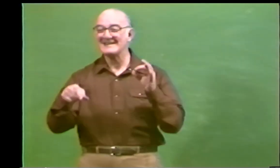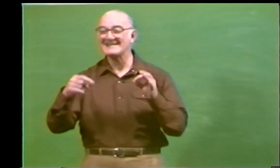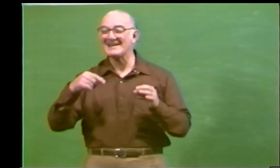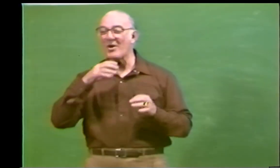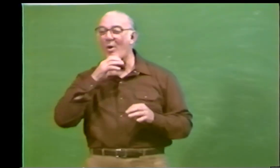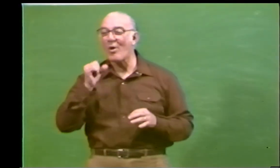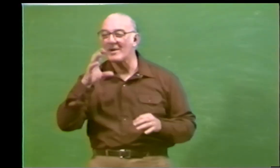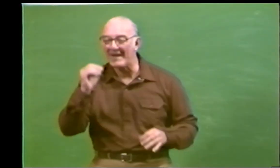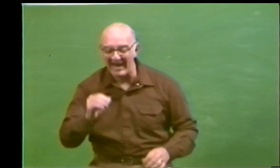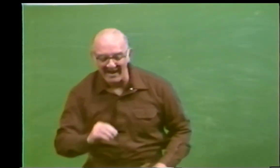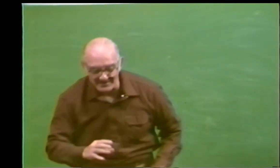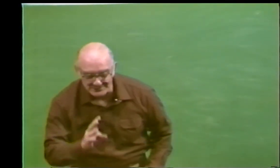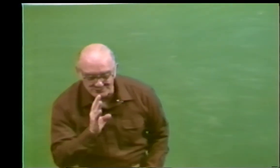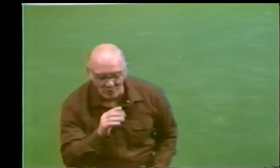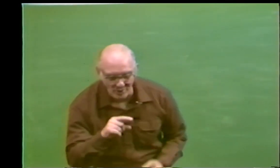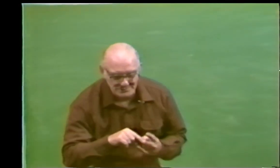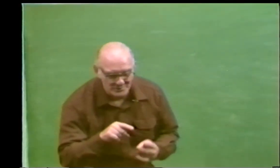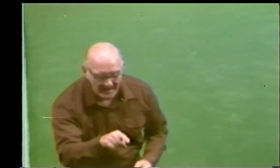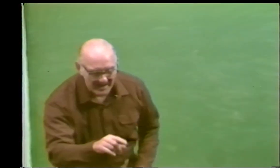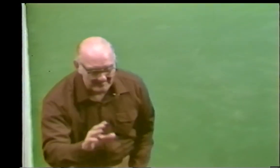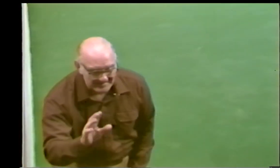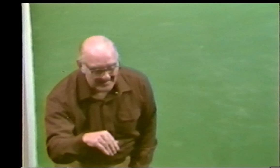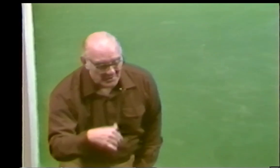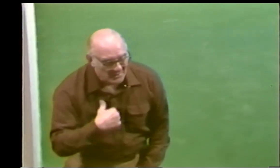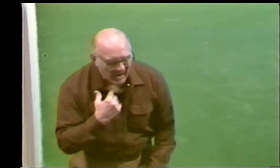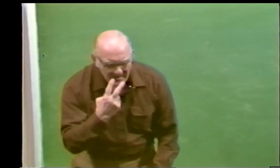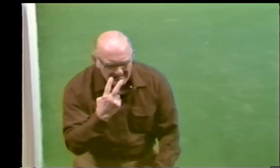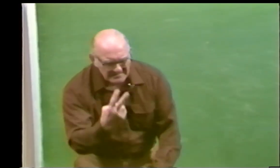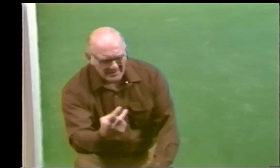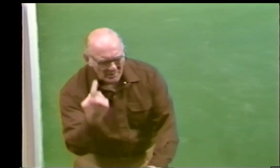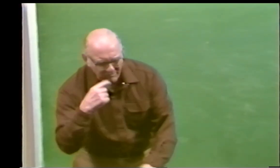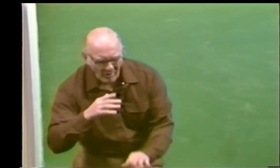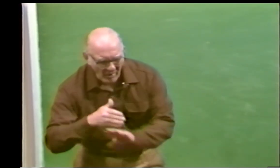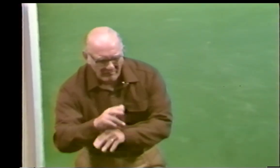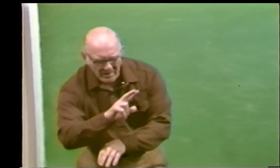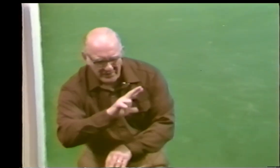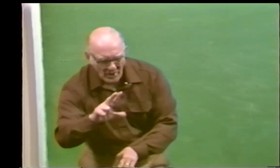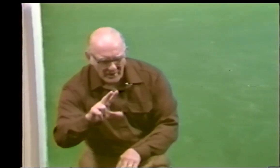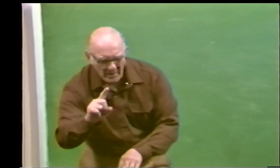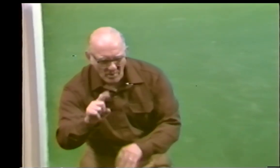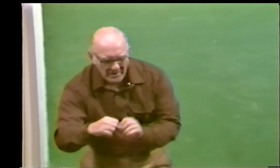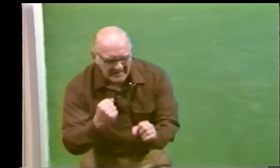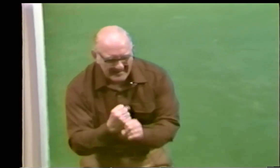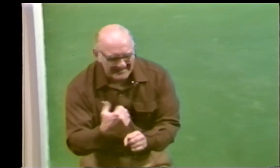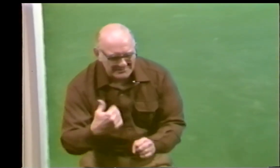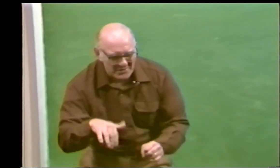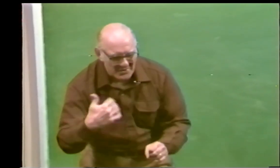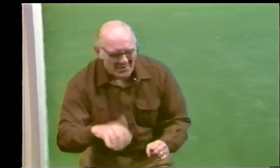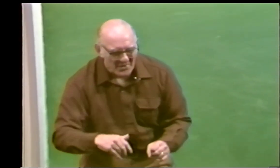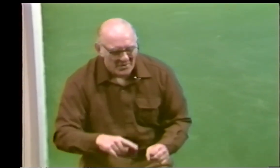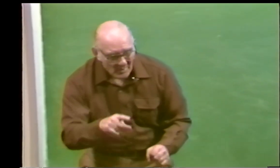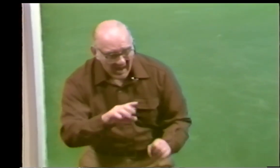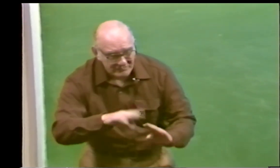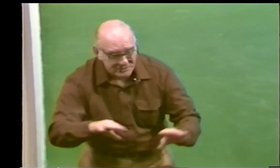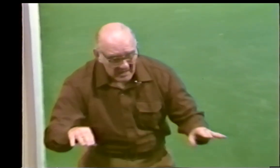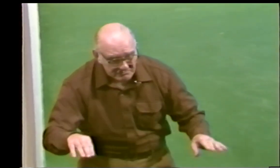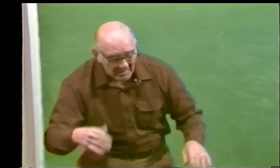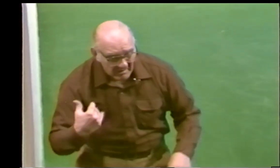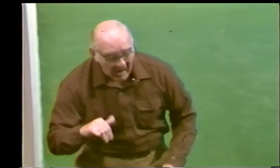The old man, talk to them. I didn't see you for over 31 years. You have third one. How